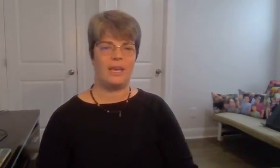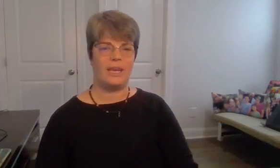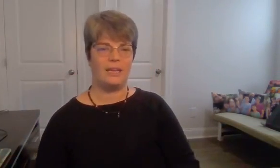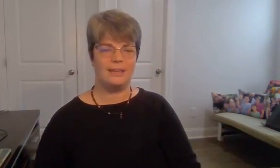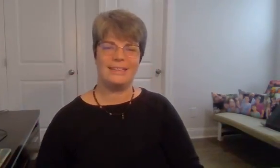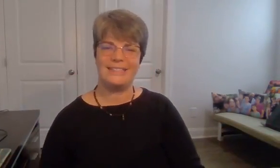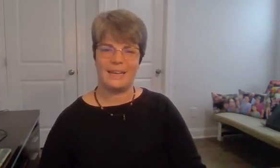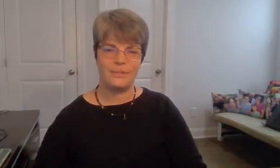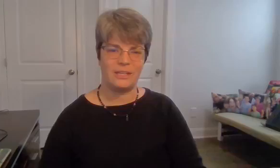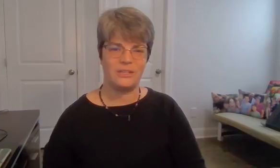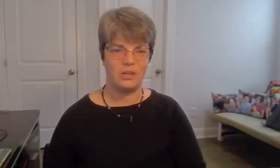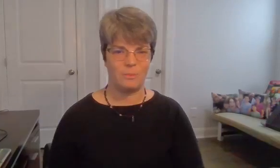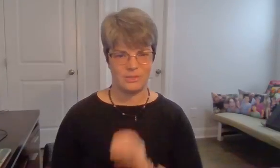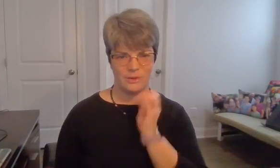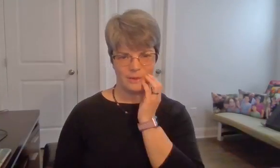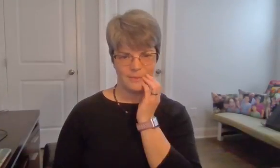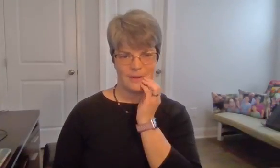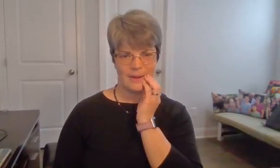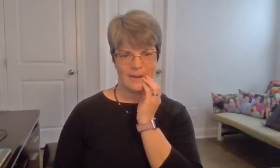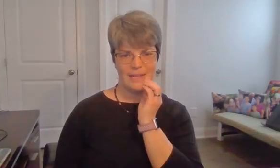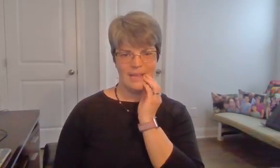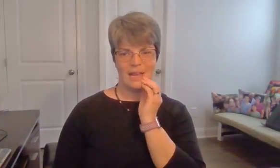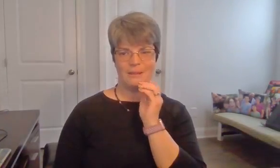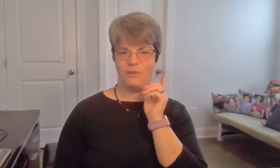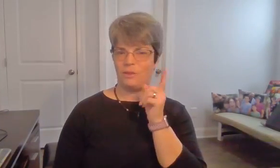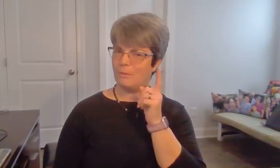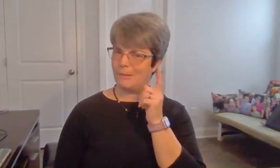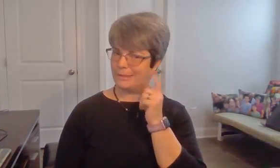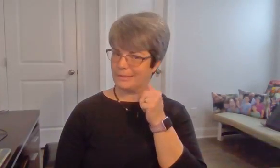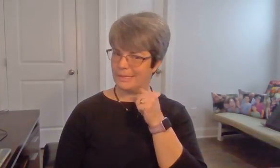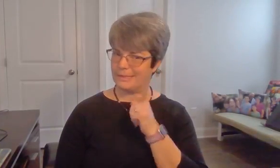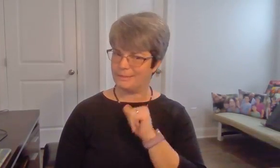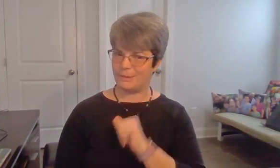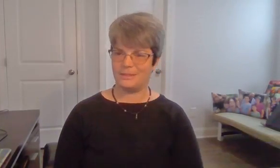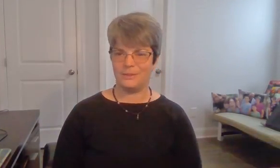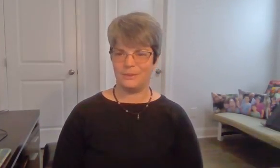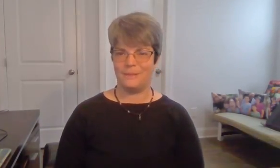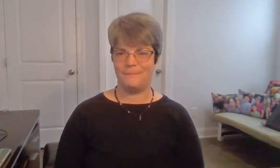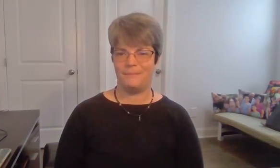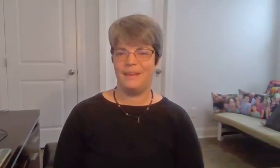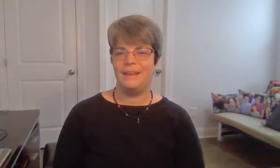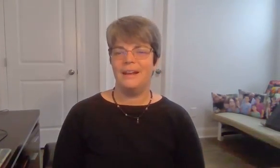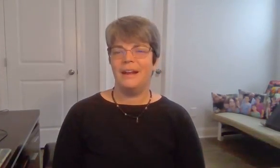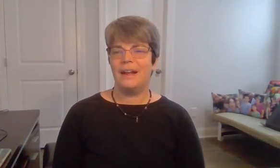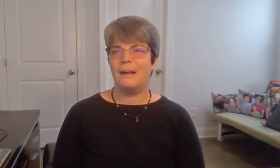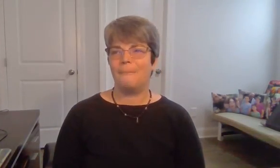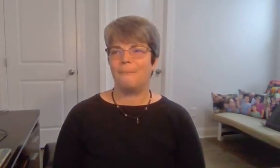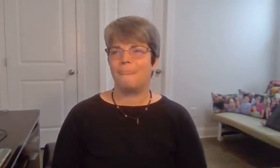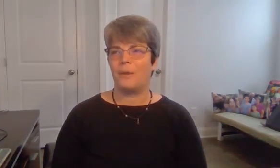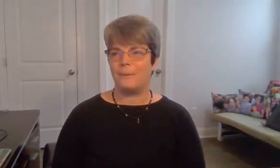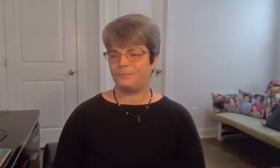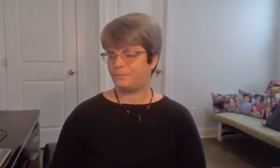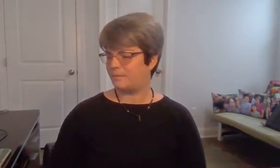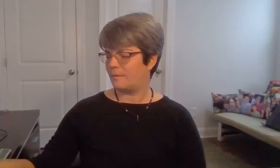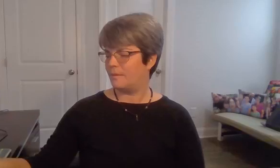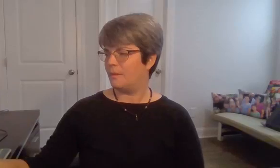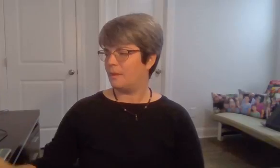can. I wish I could share my screen. I'm sorry. If you can remember the signs, practice your own name. Okay, I'm going to keep